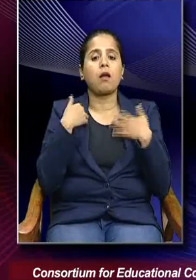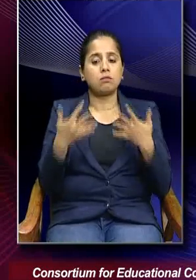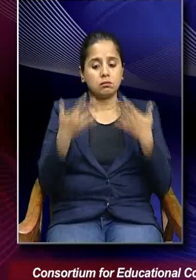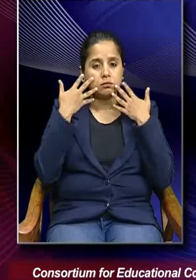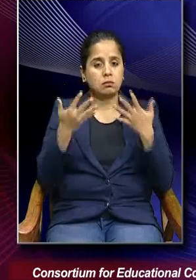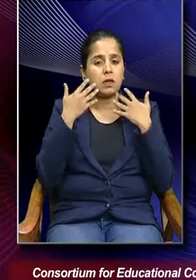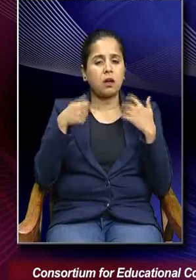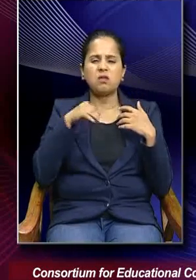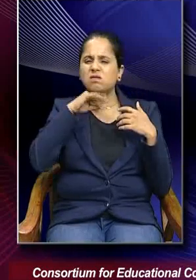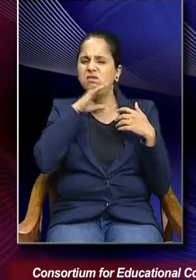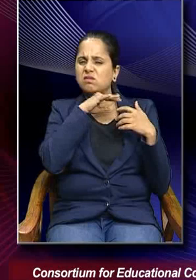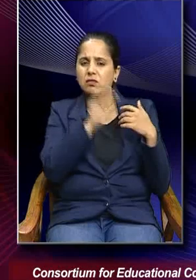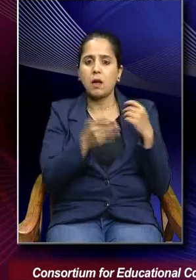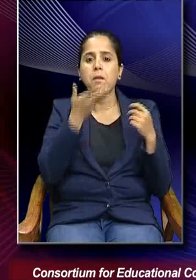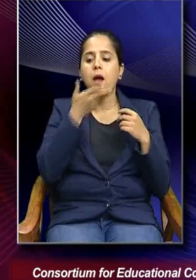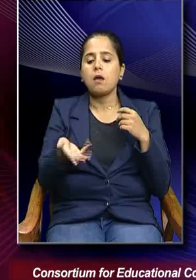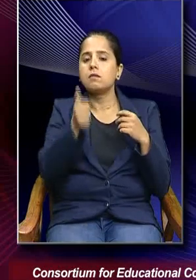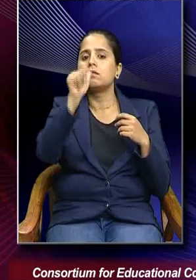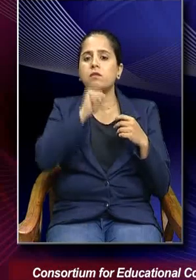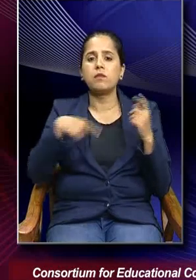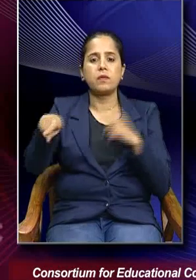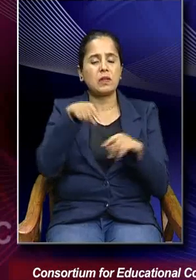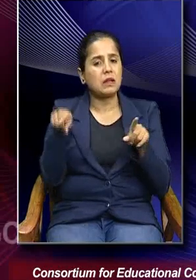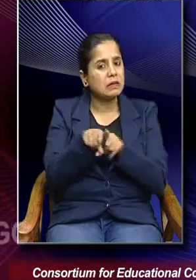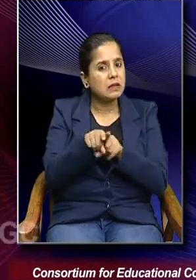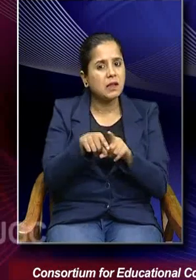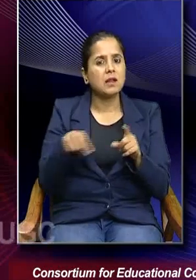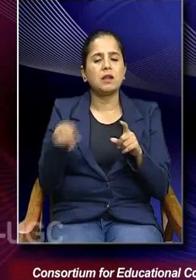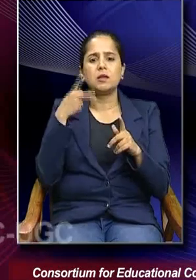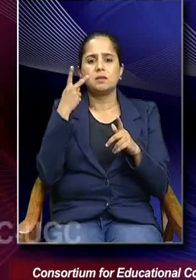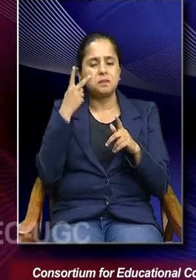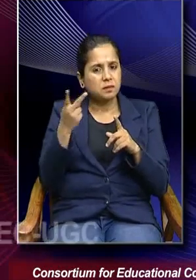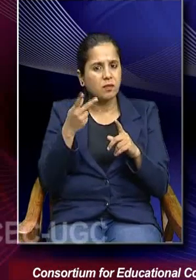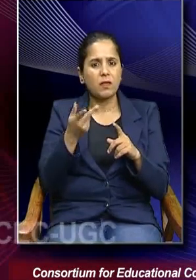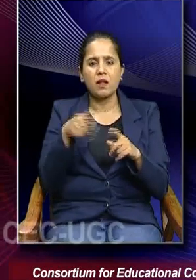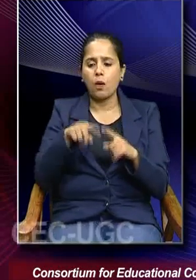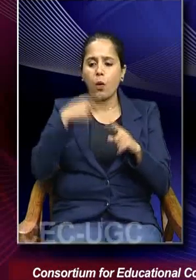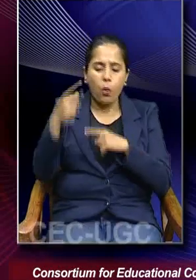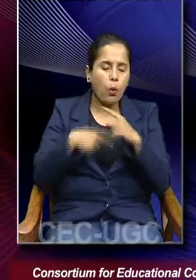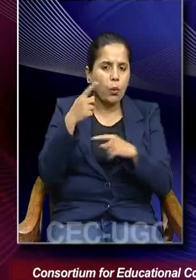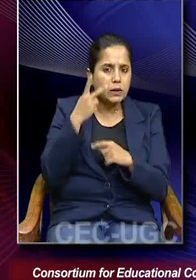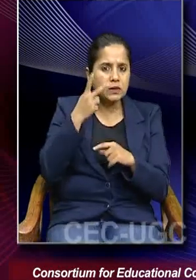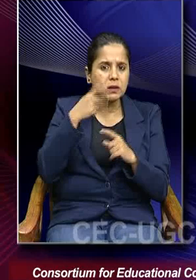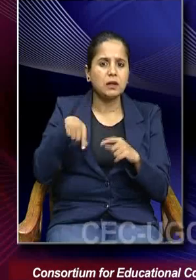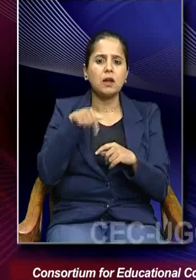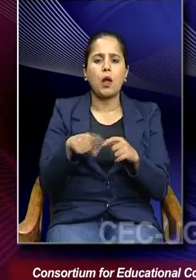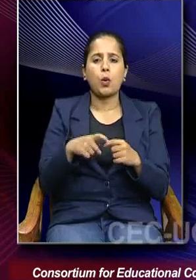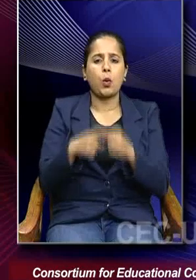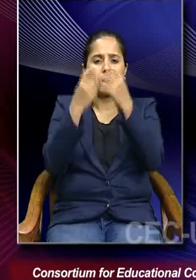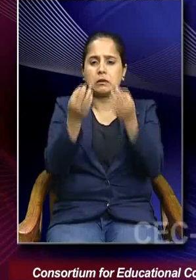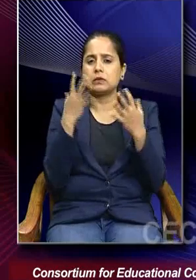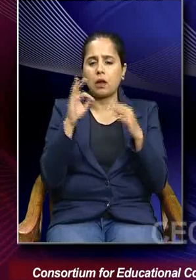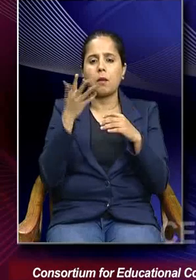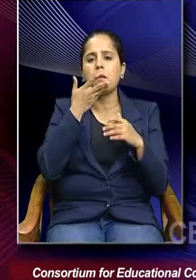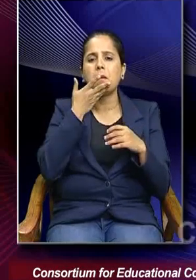got polluted. The water that we drink is also kind of getting day by day lower quality.